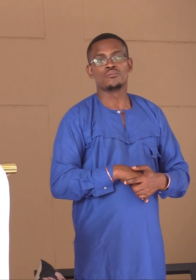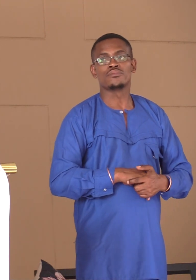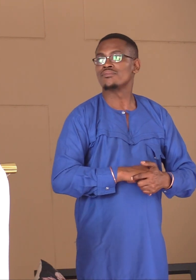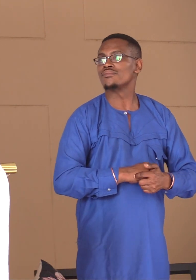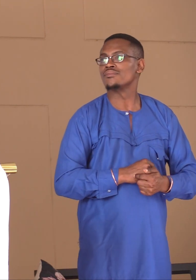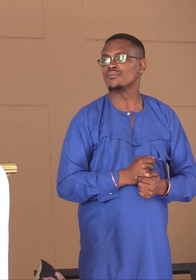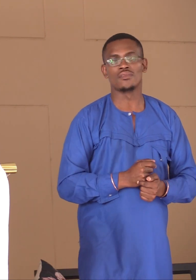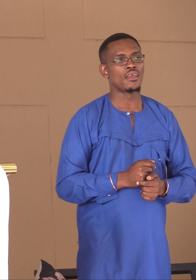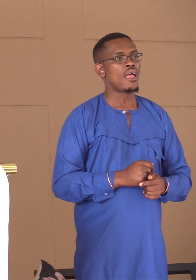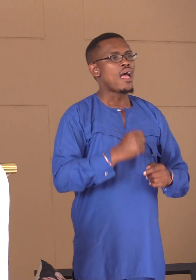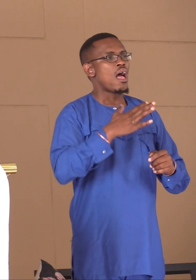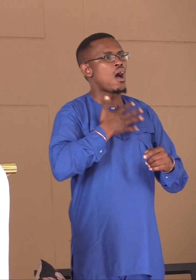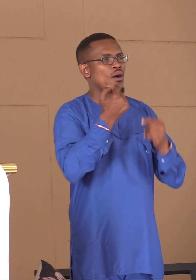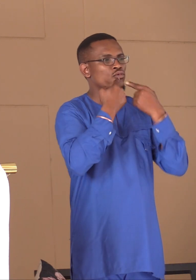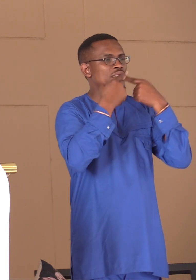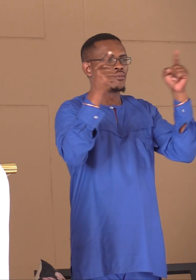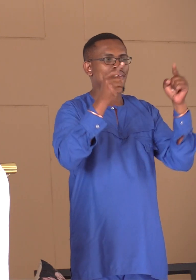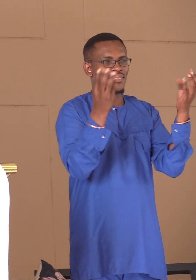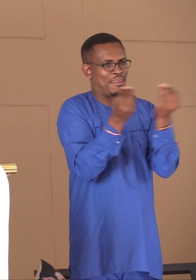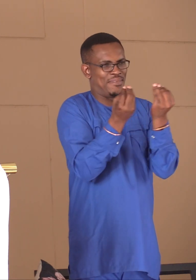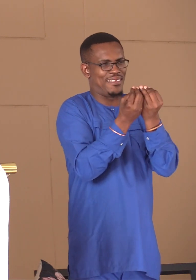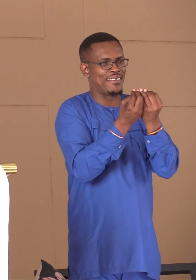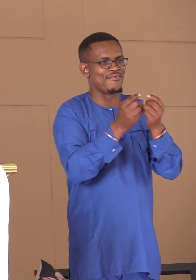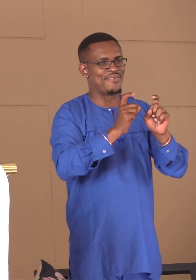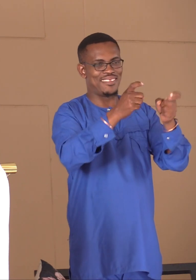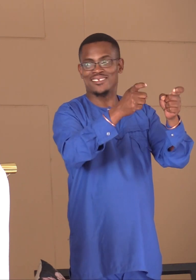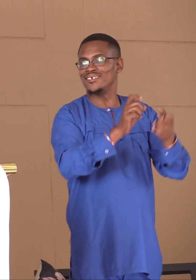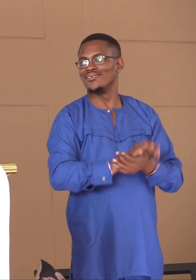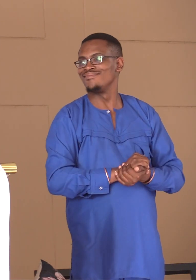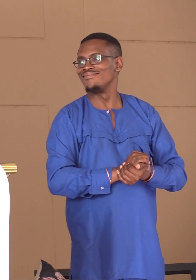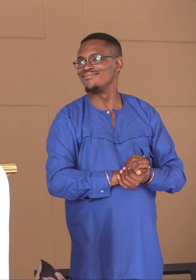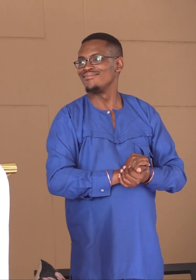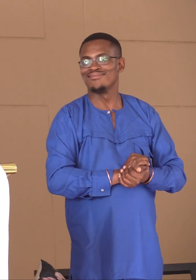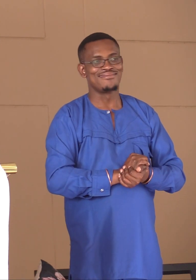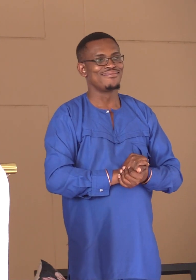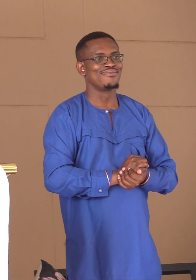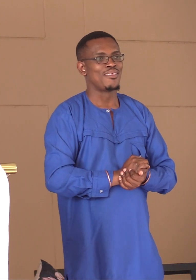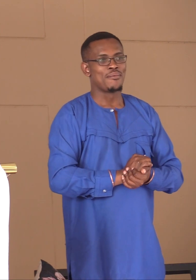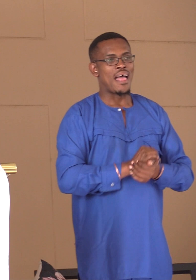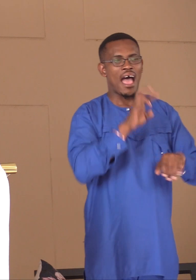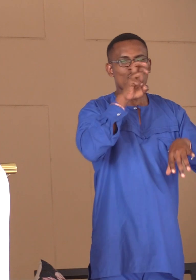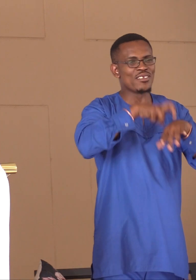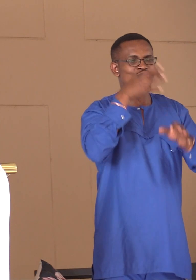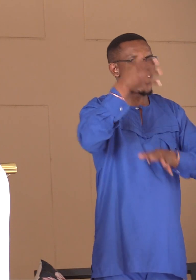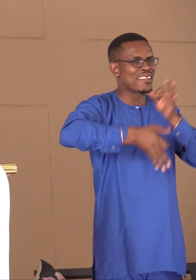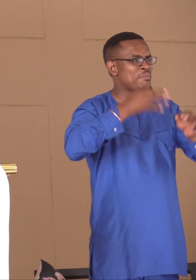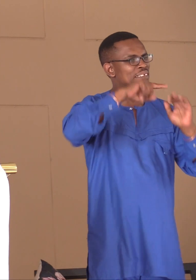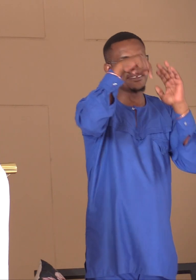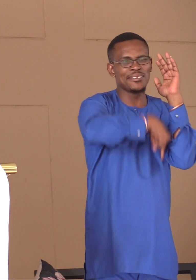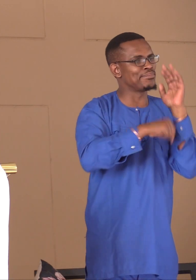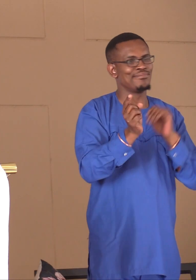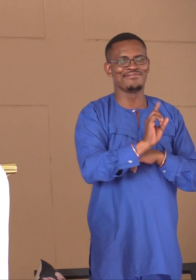I need to adjust this thing for obvious reasons. I don't have to explain.